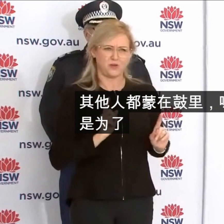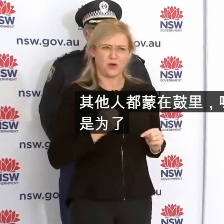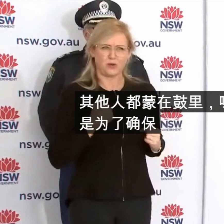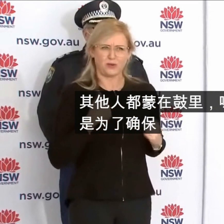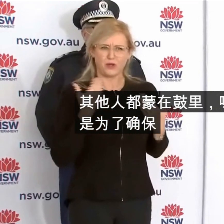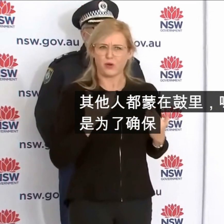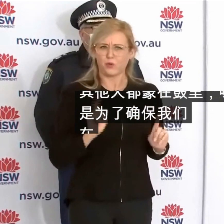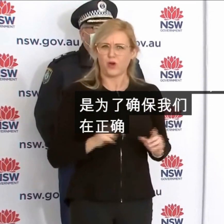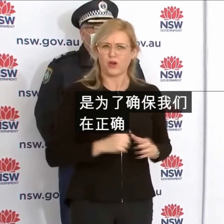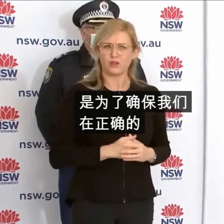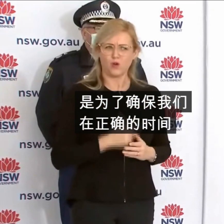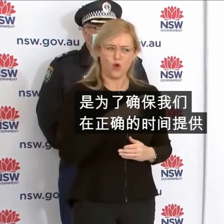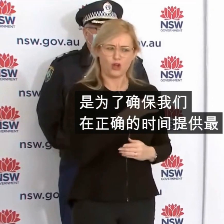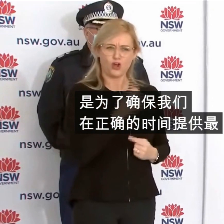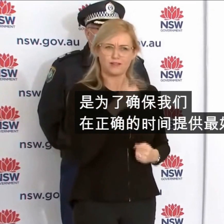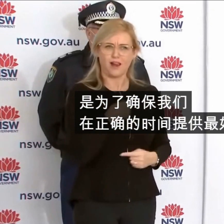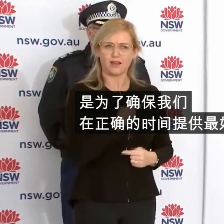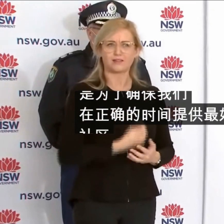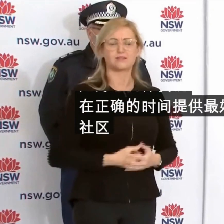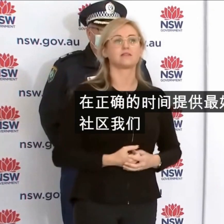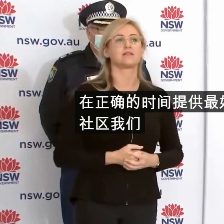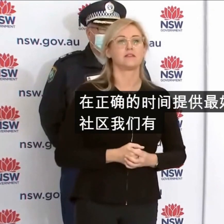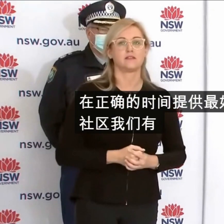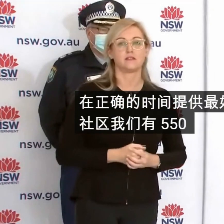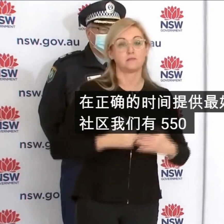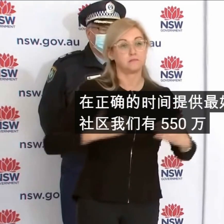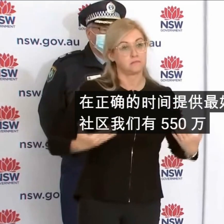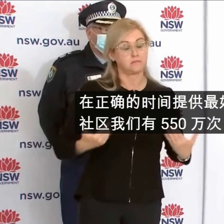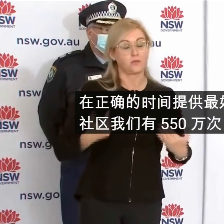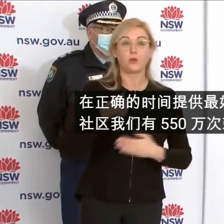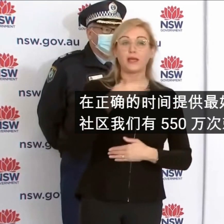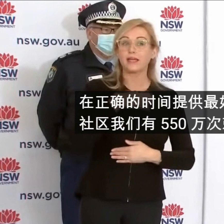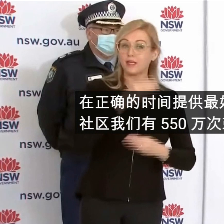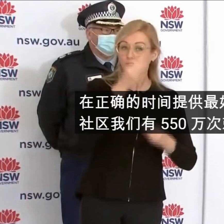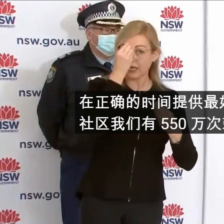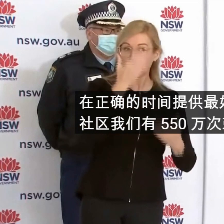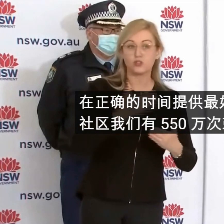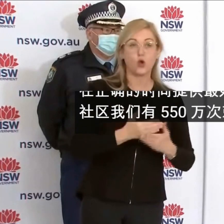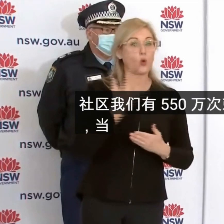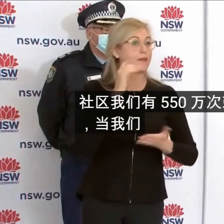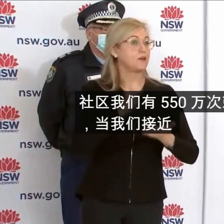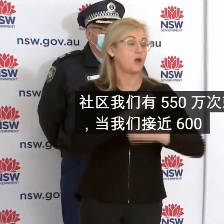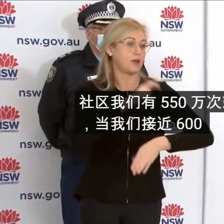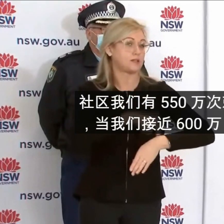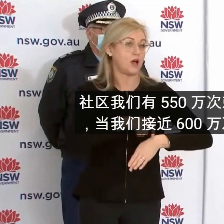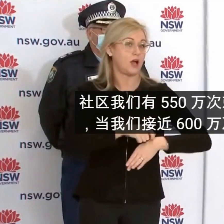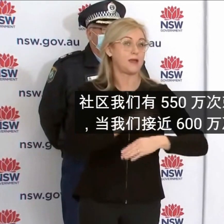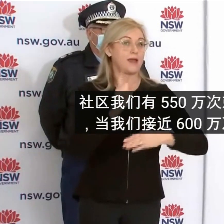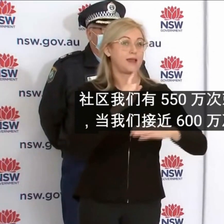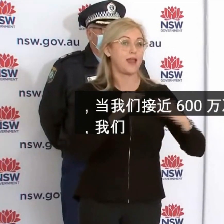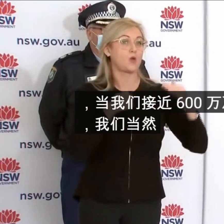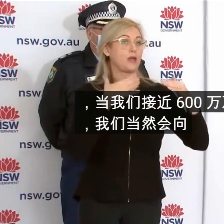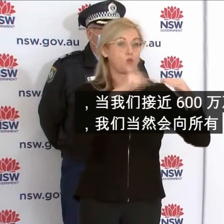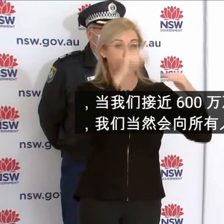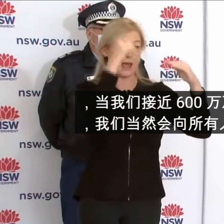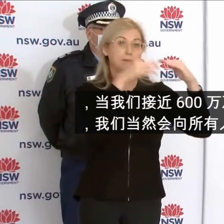about making sure that we provide the best information at the right time to the community. We're at 5.5 million jabs. And when we get closer to that 6